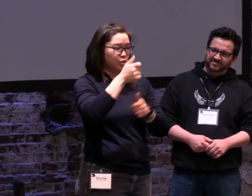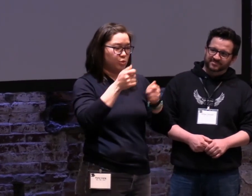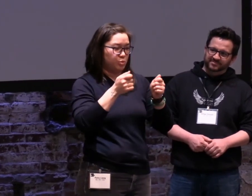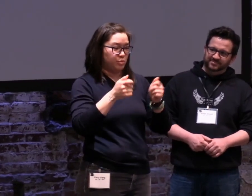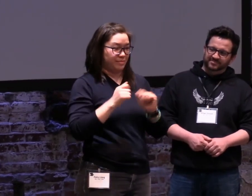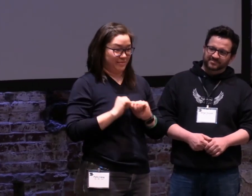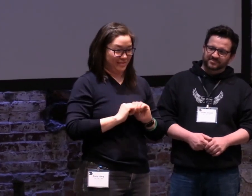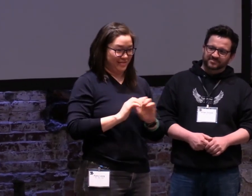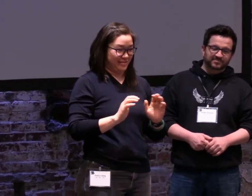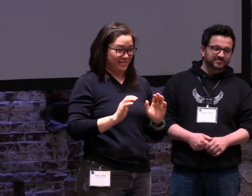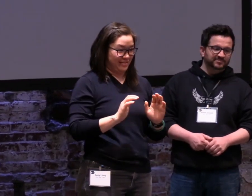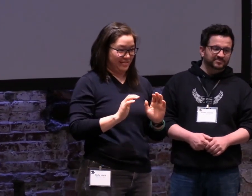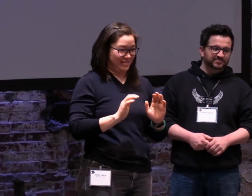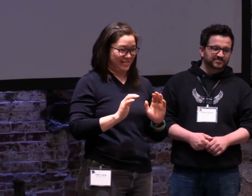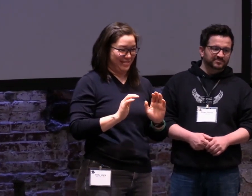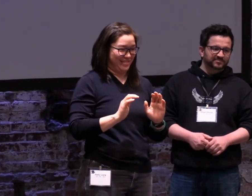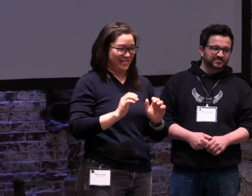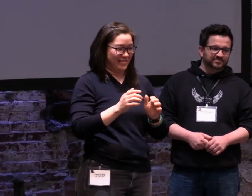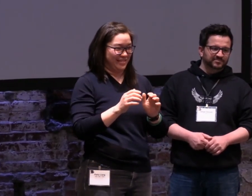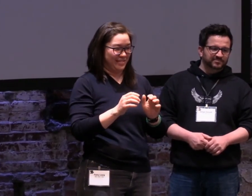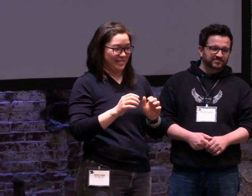I'm Patty Liang.